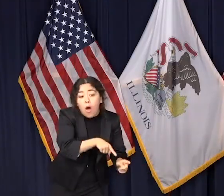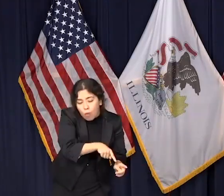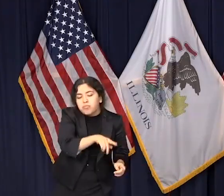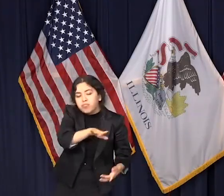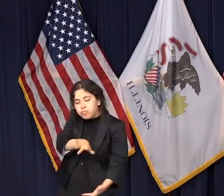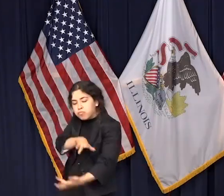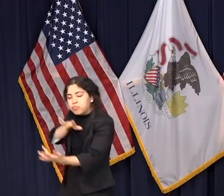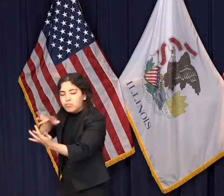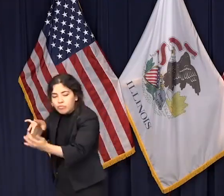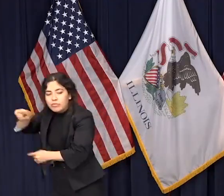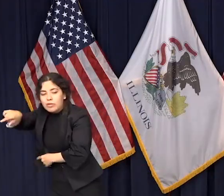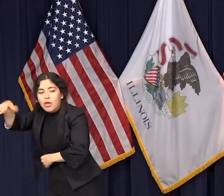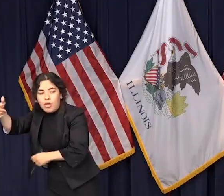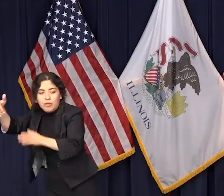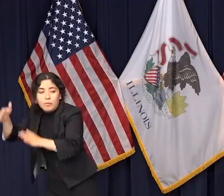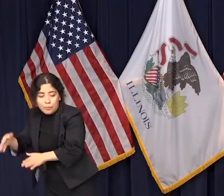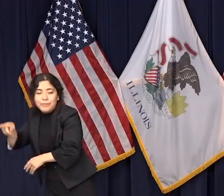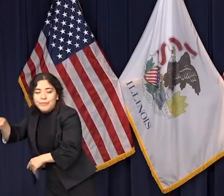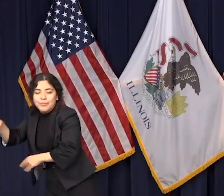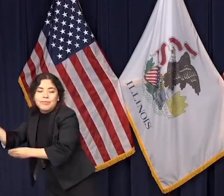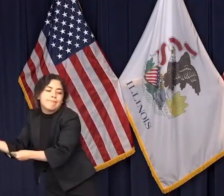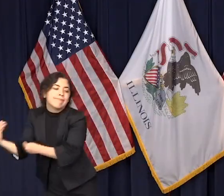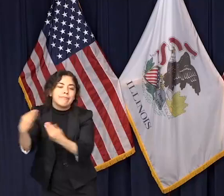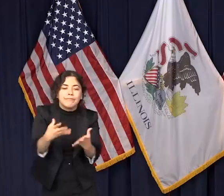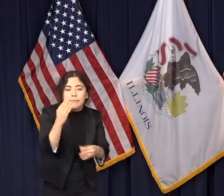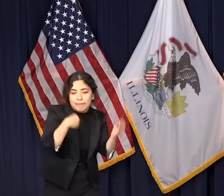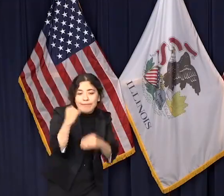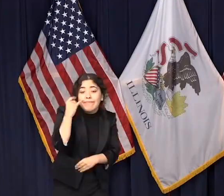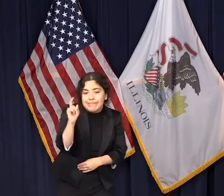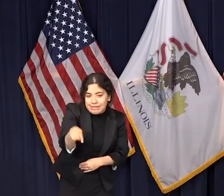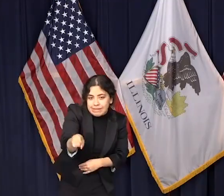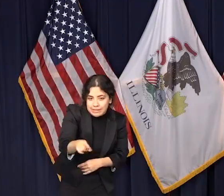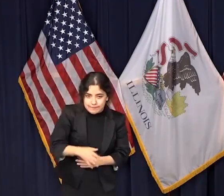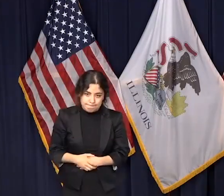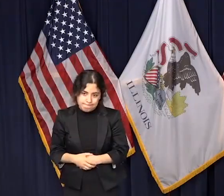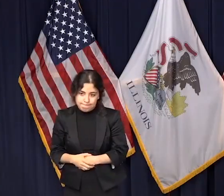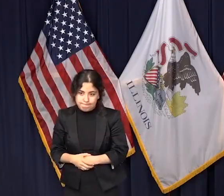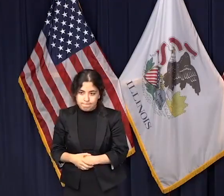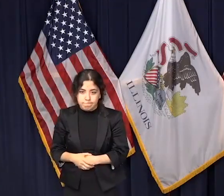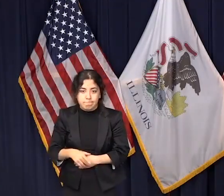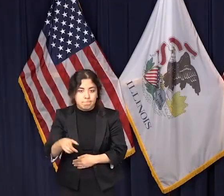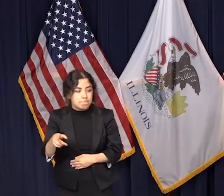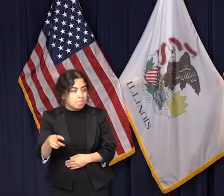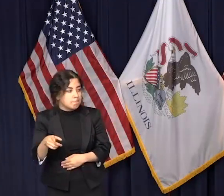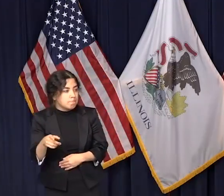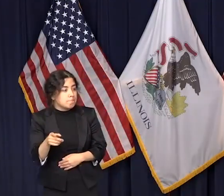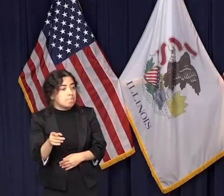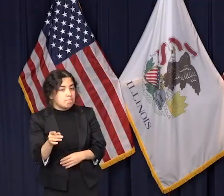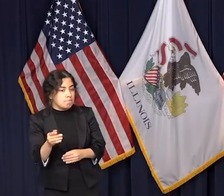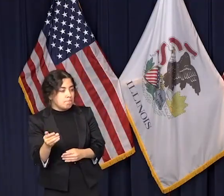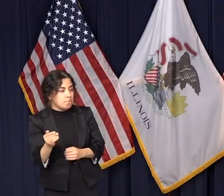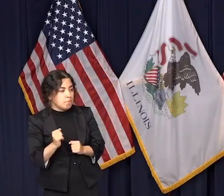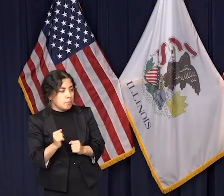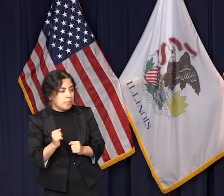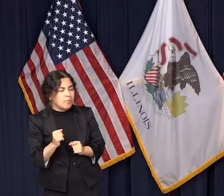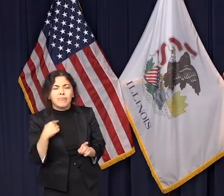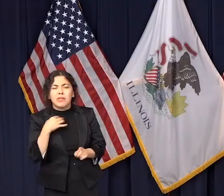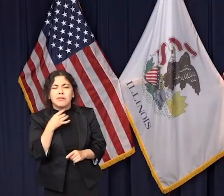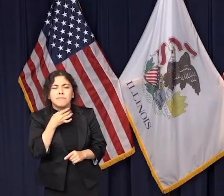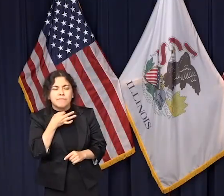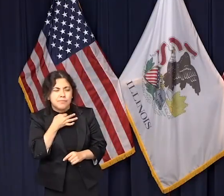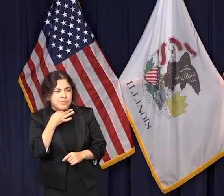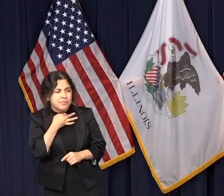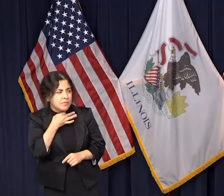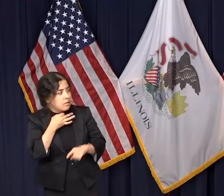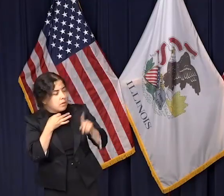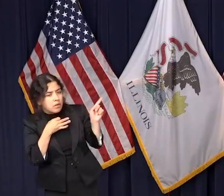that someone will deliver a meal, for example. Can I ask Dr. Izzy? Mm-hmm. Yeah. I'm just curious how, especially how Dr.